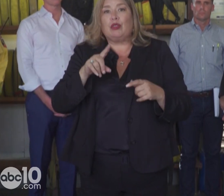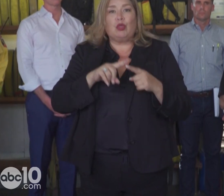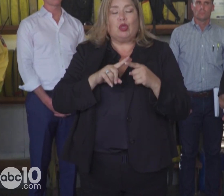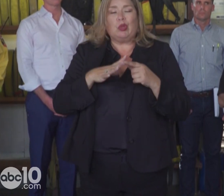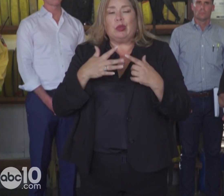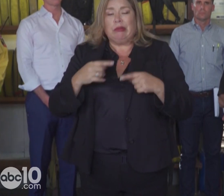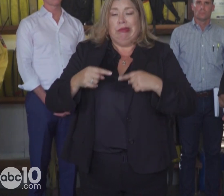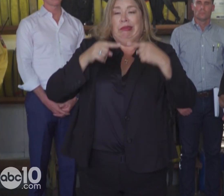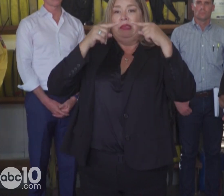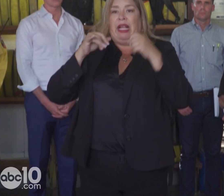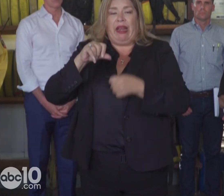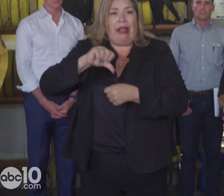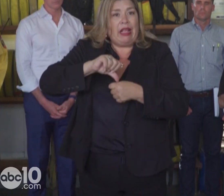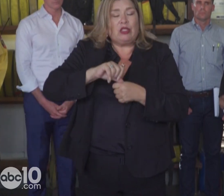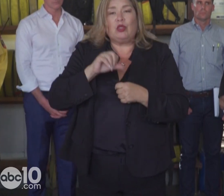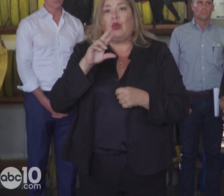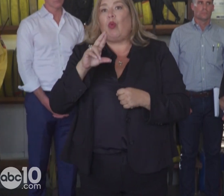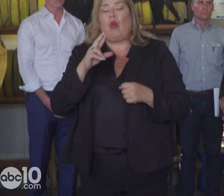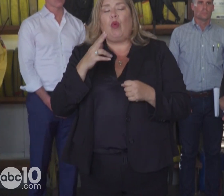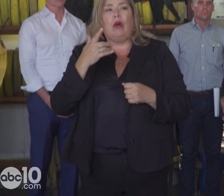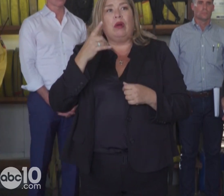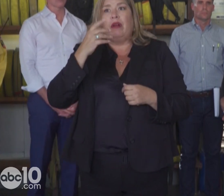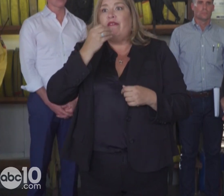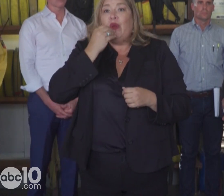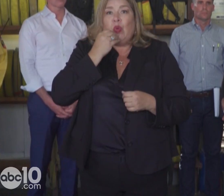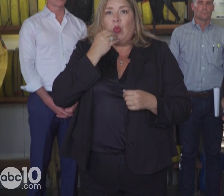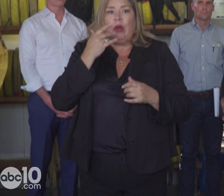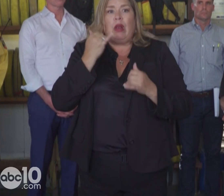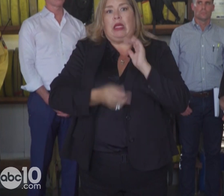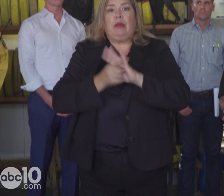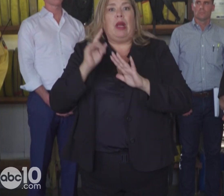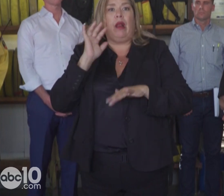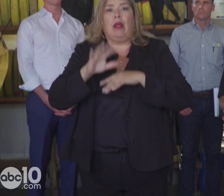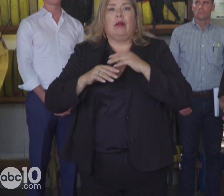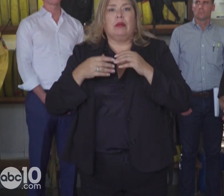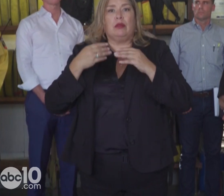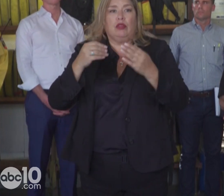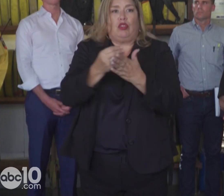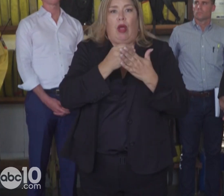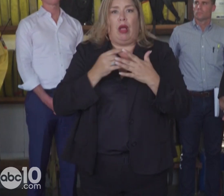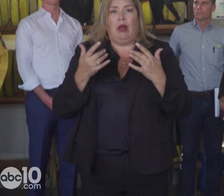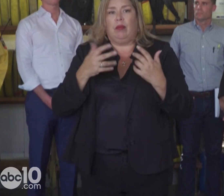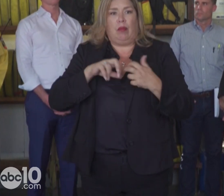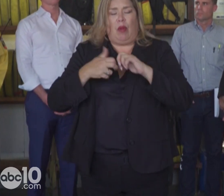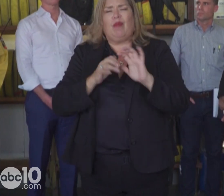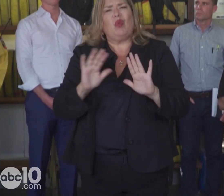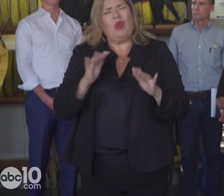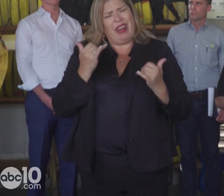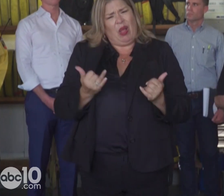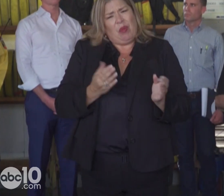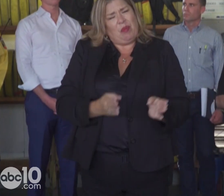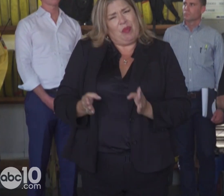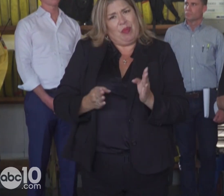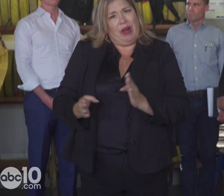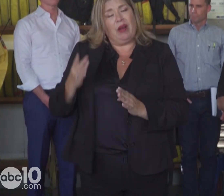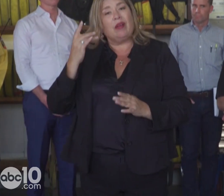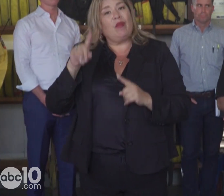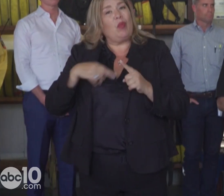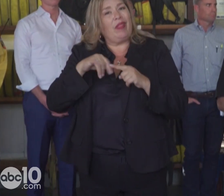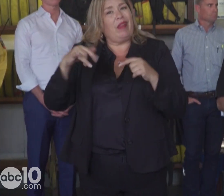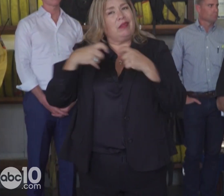gas stations or at food stores. Think through that now, and plan accordingly to be prepared for when these events